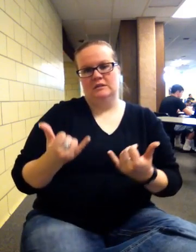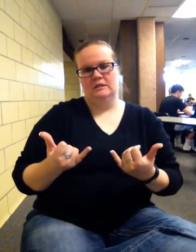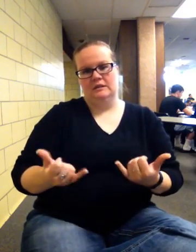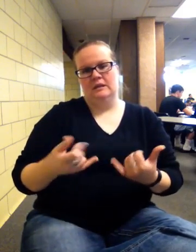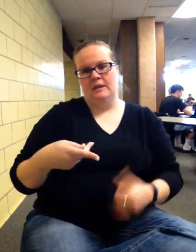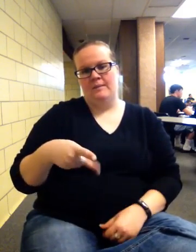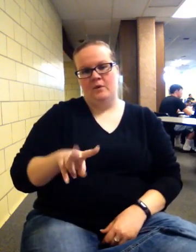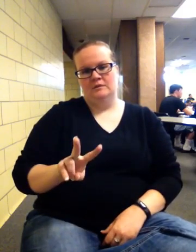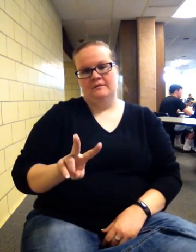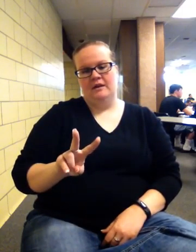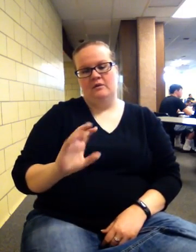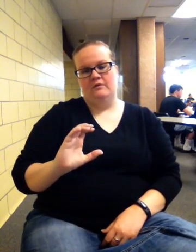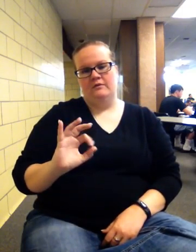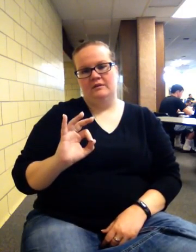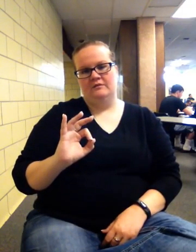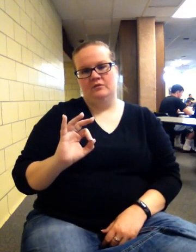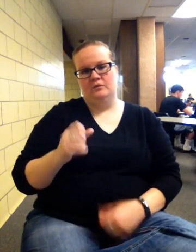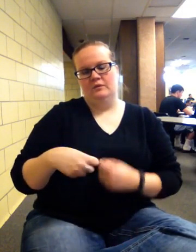of the cash flow the year that I break even.